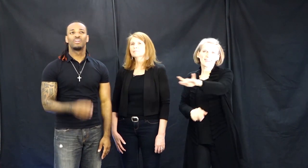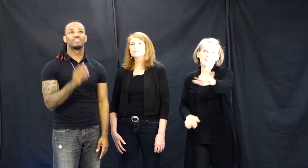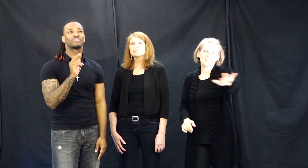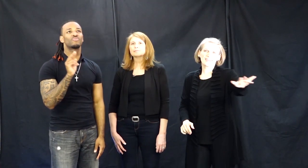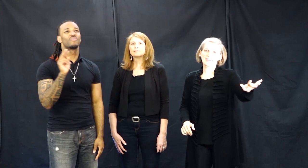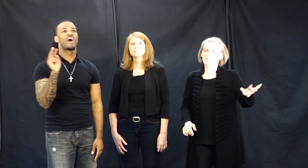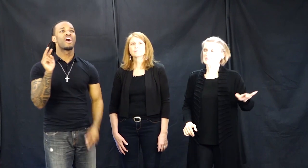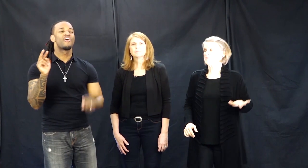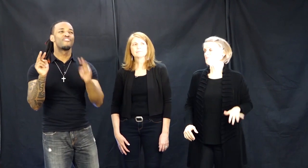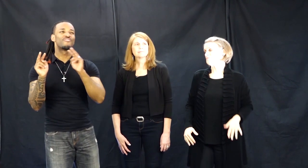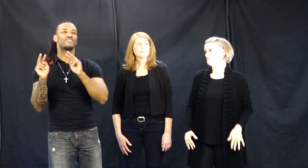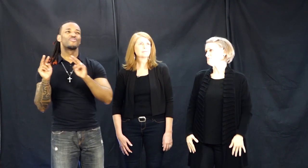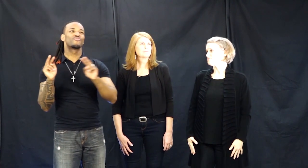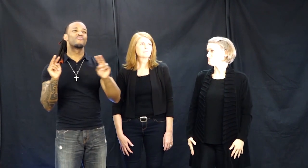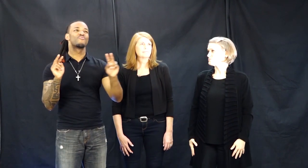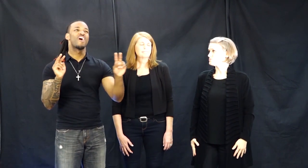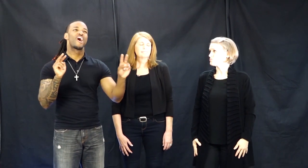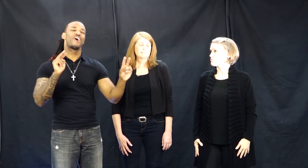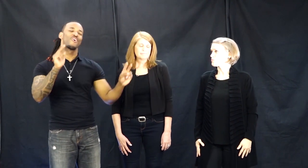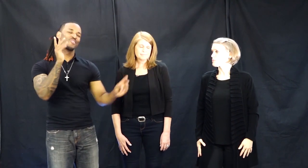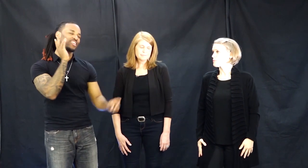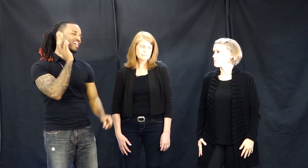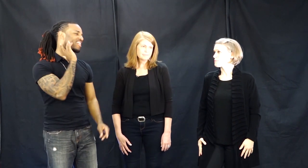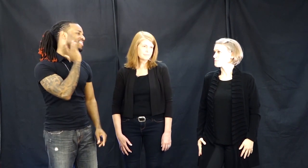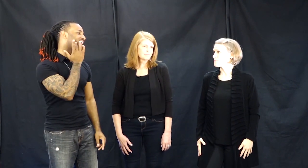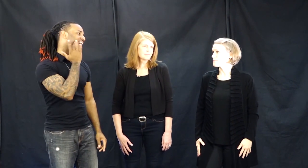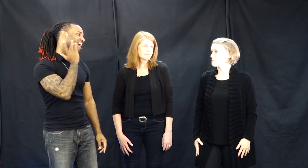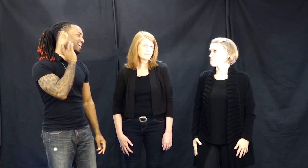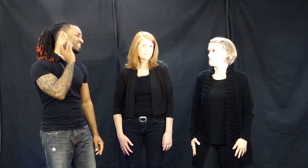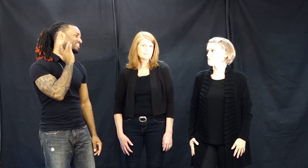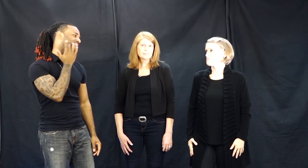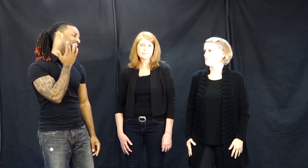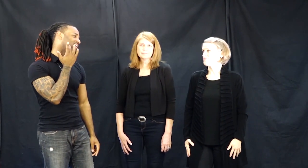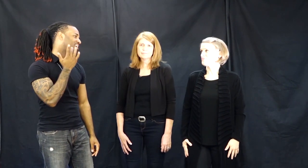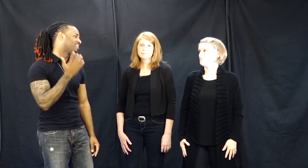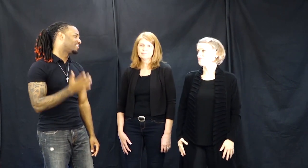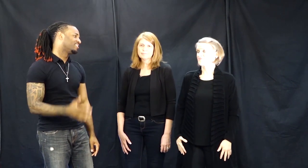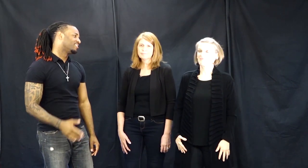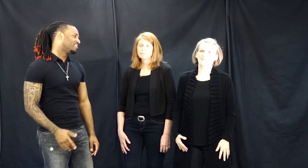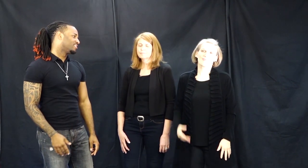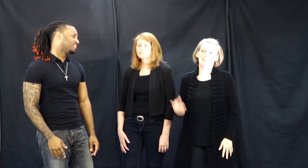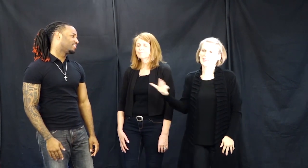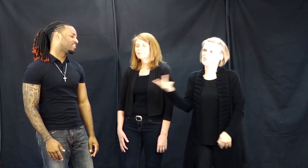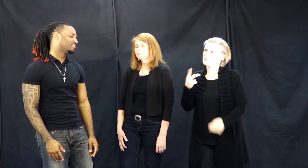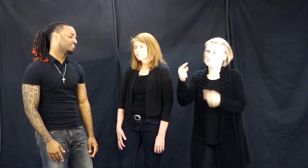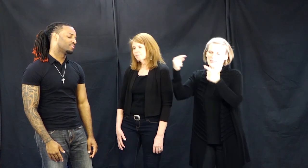city. Look around, Eliza. They are trying to do the